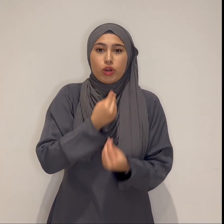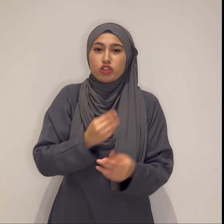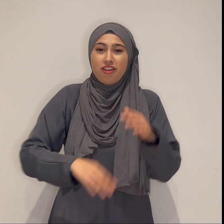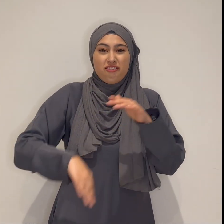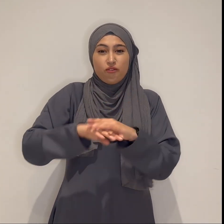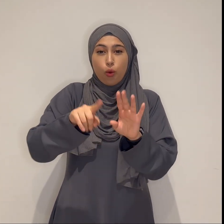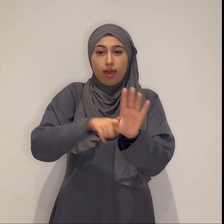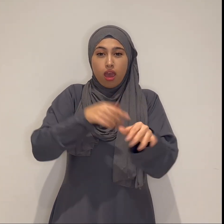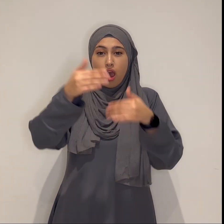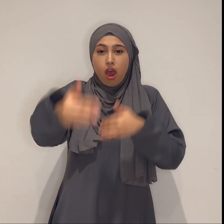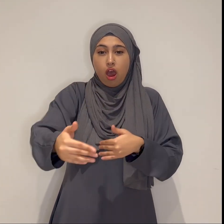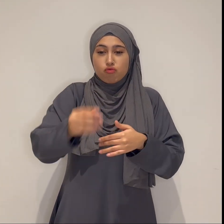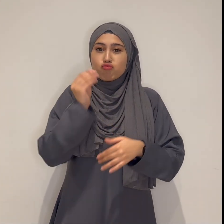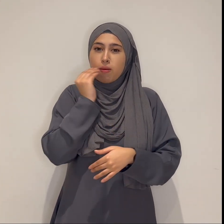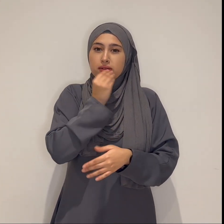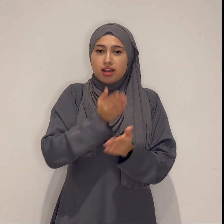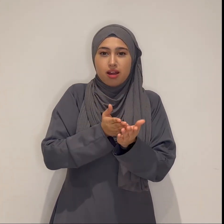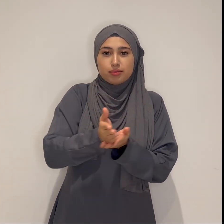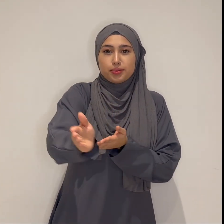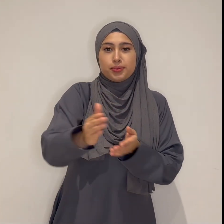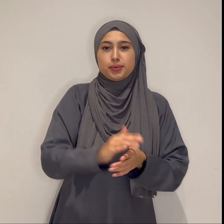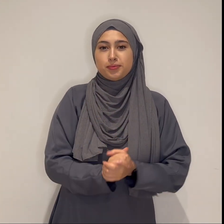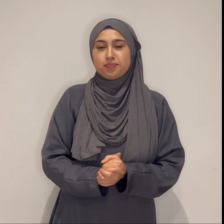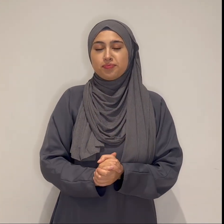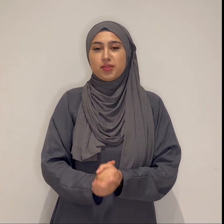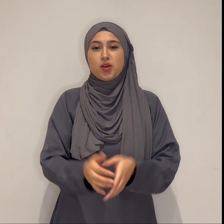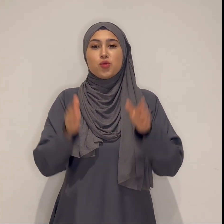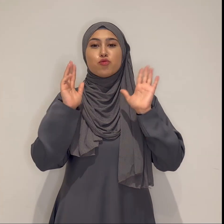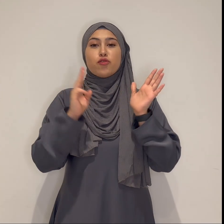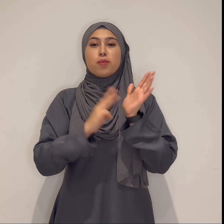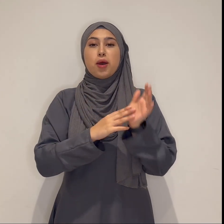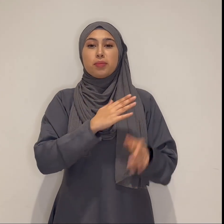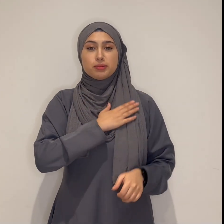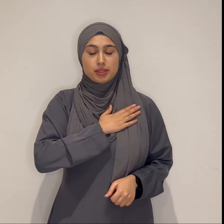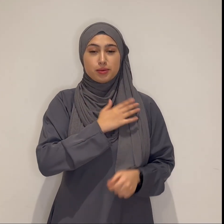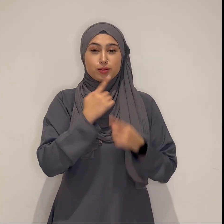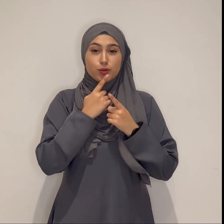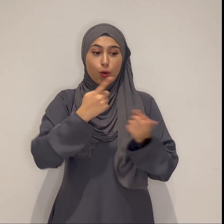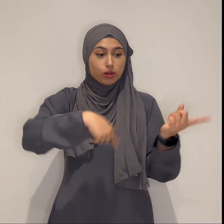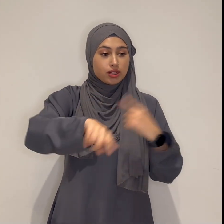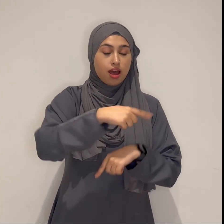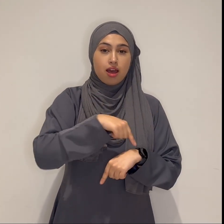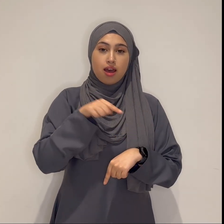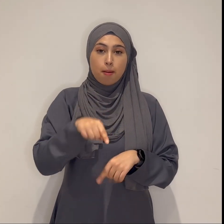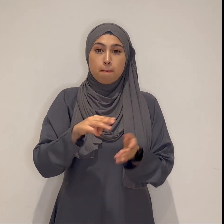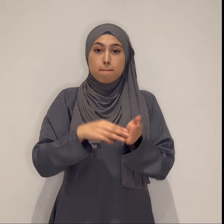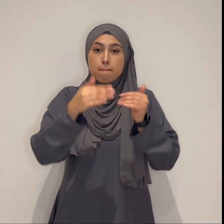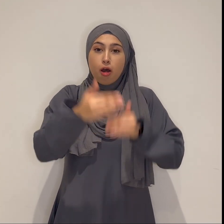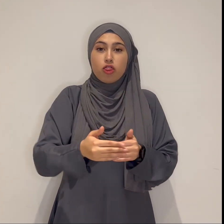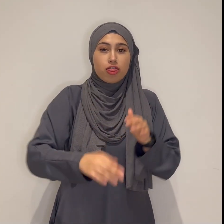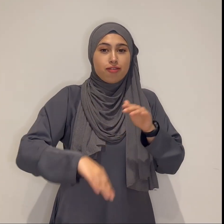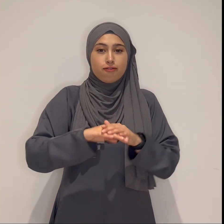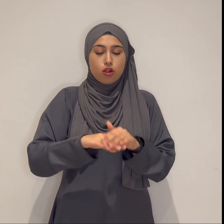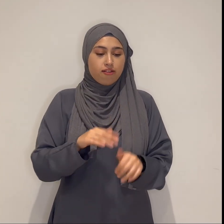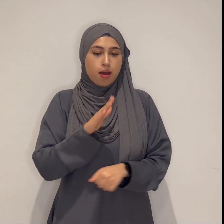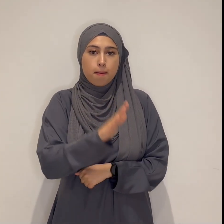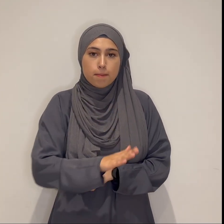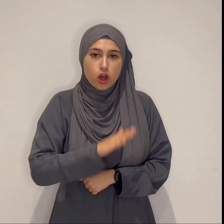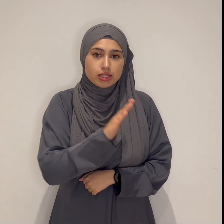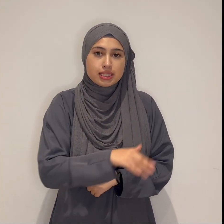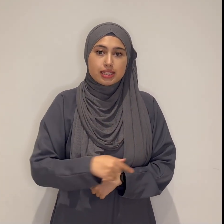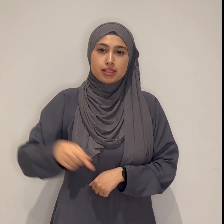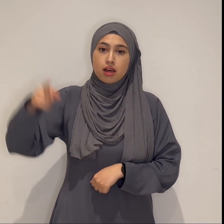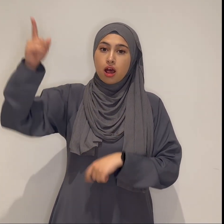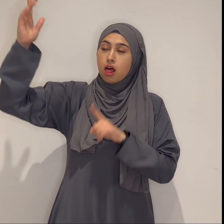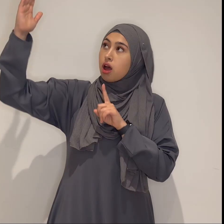that the entirety of the whole year is Ramadan. So Rasulullah sallallahu alayhi wa sallam told us that this is the month of rahmah. The mercy of Allah subhanahu